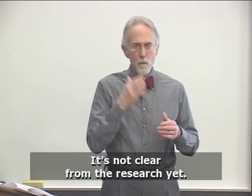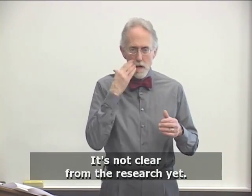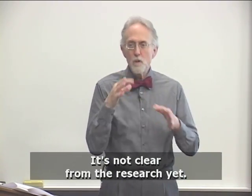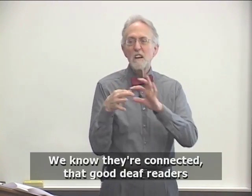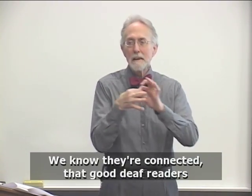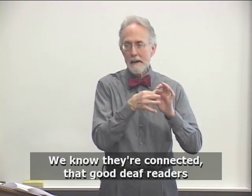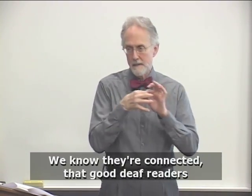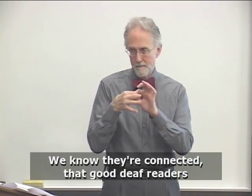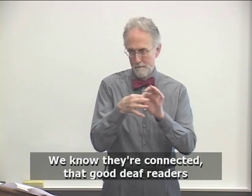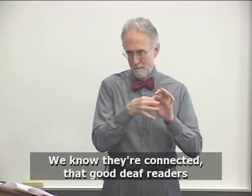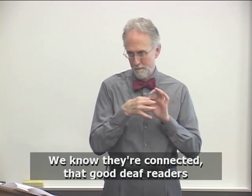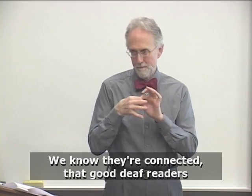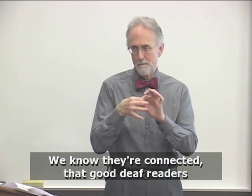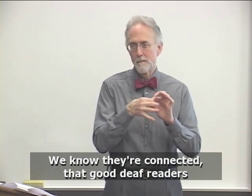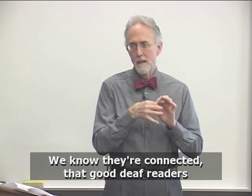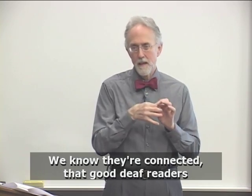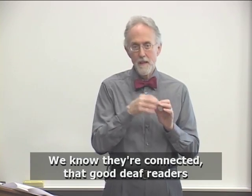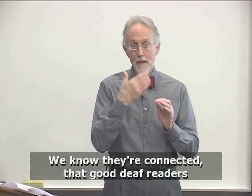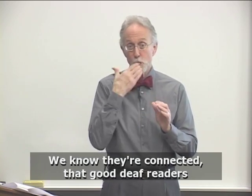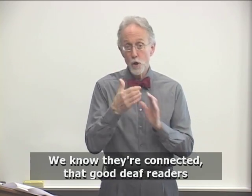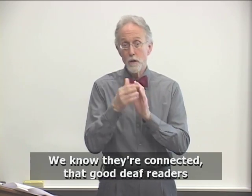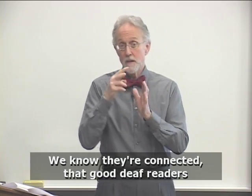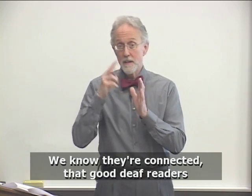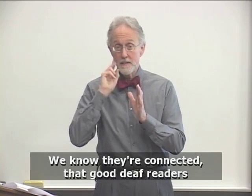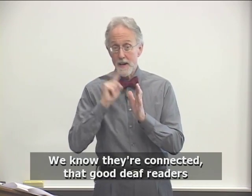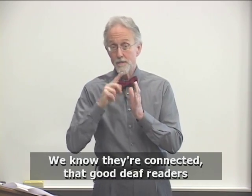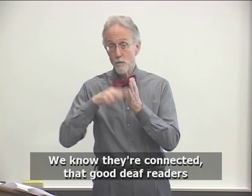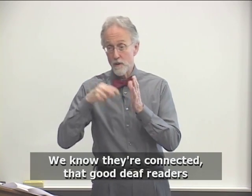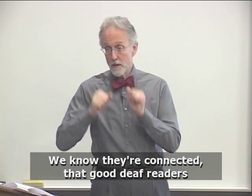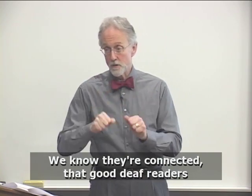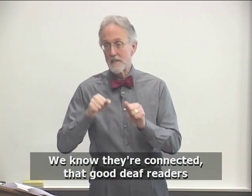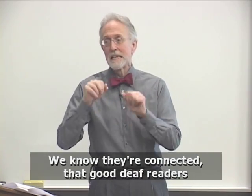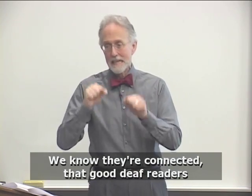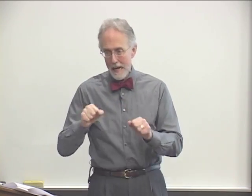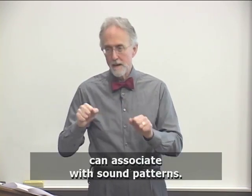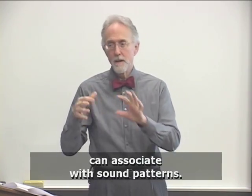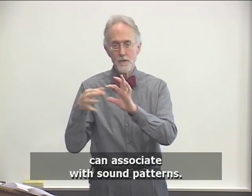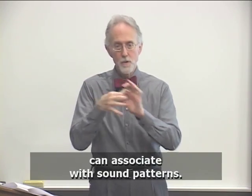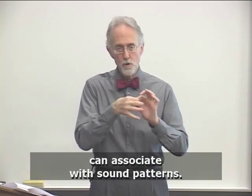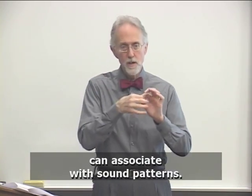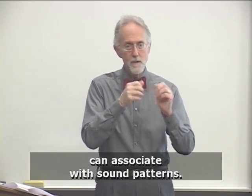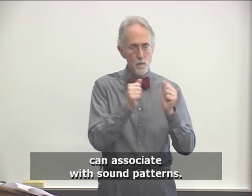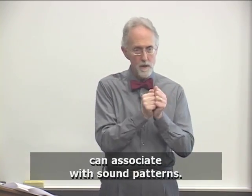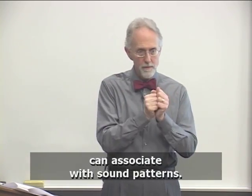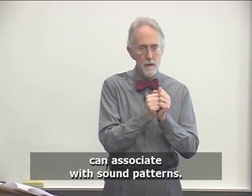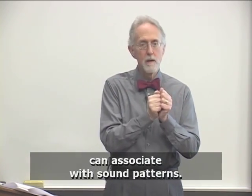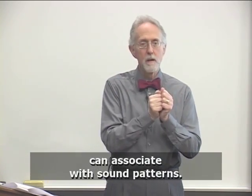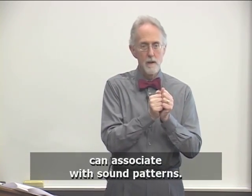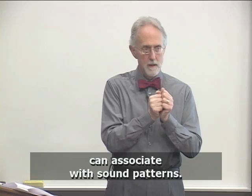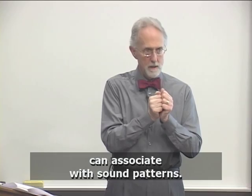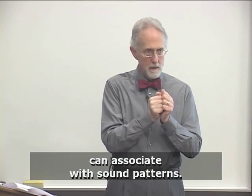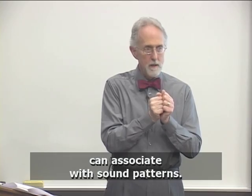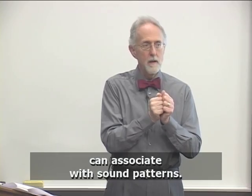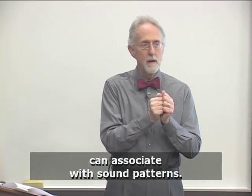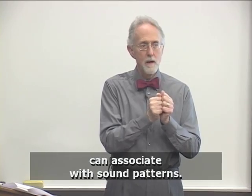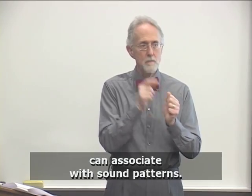know they're connected, that good deaf readers can associate with